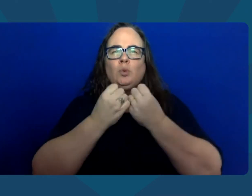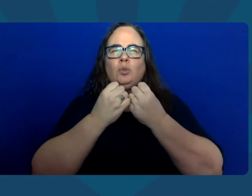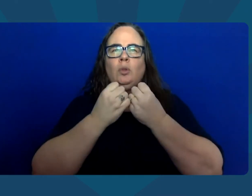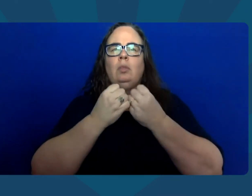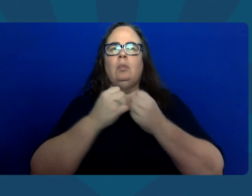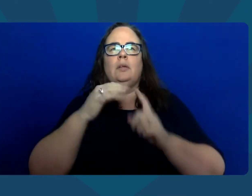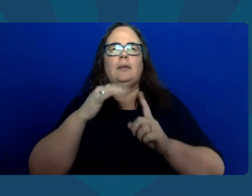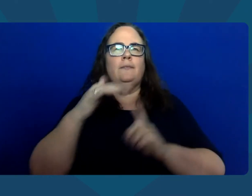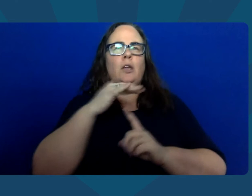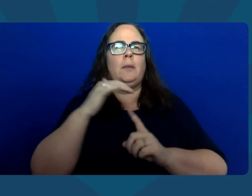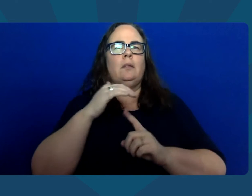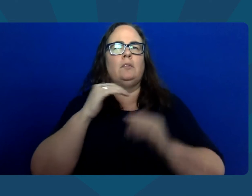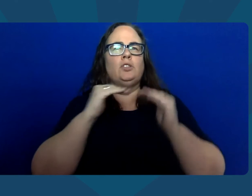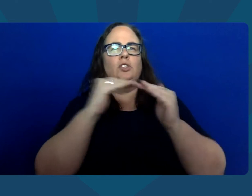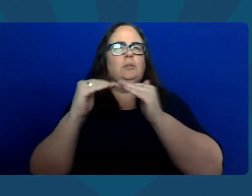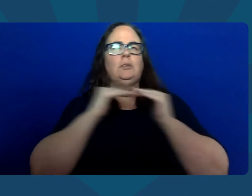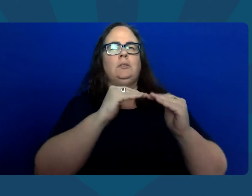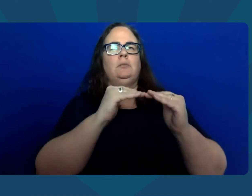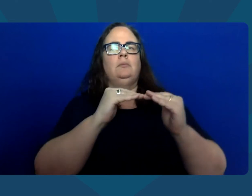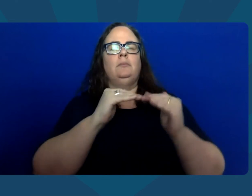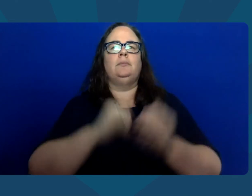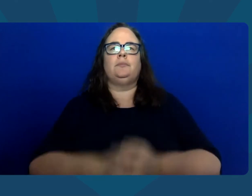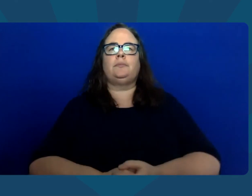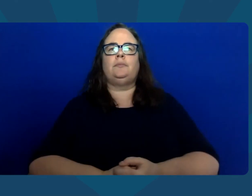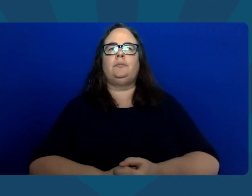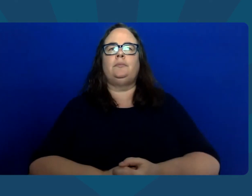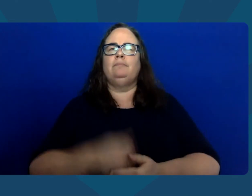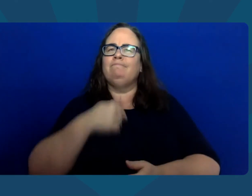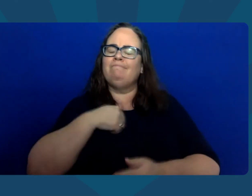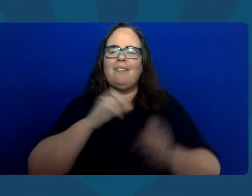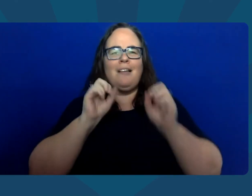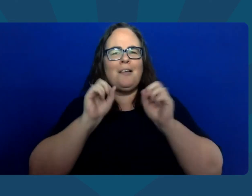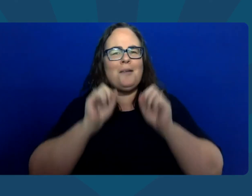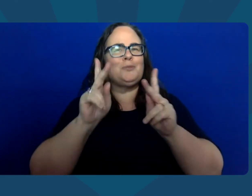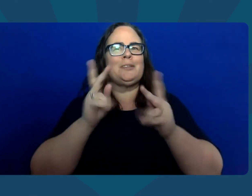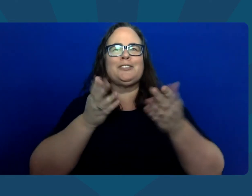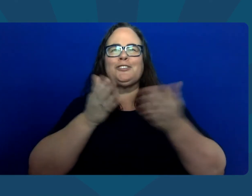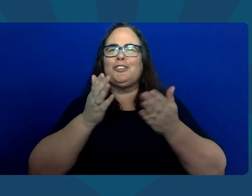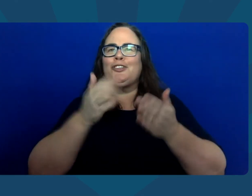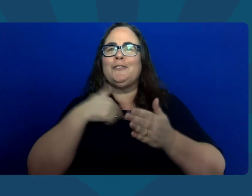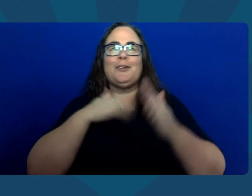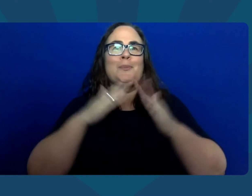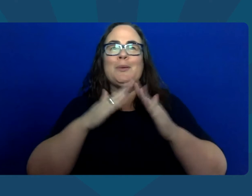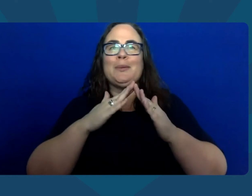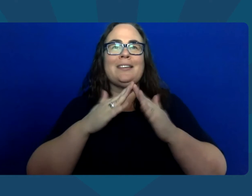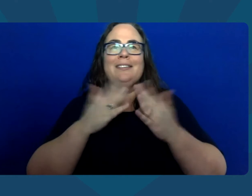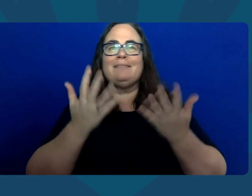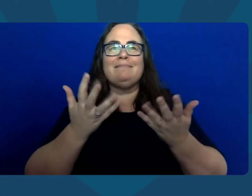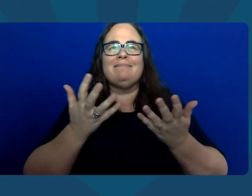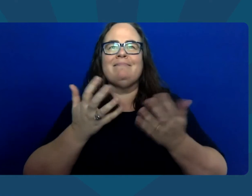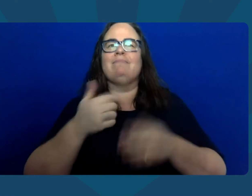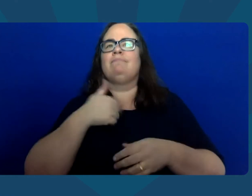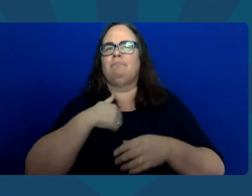racial, social, and environmental justice for all. I've had the